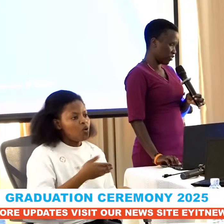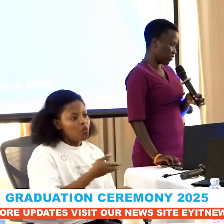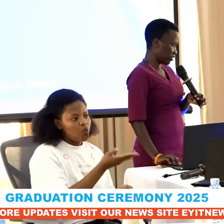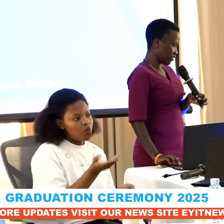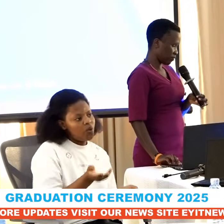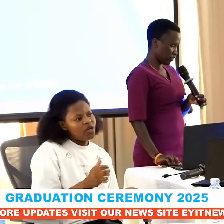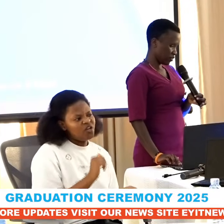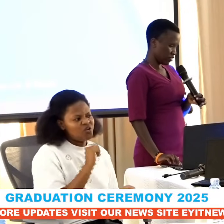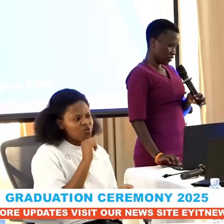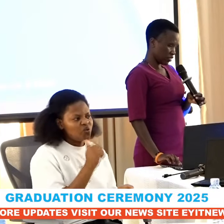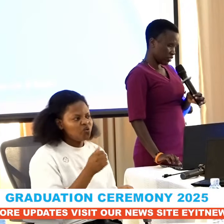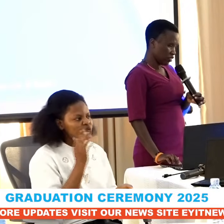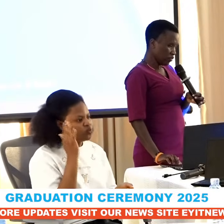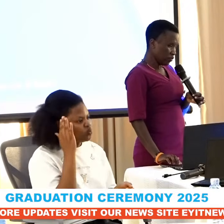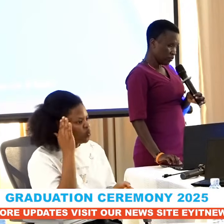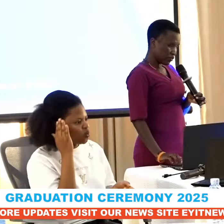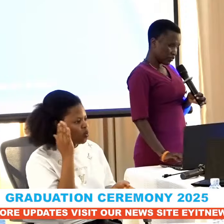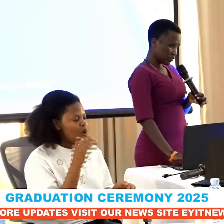about it.